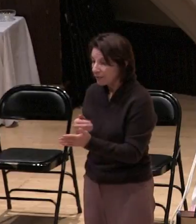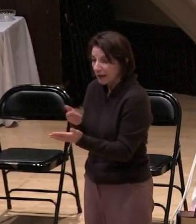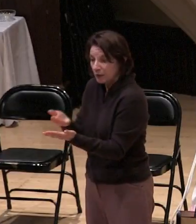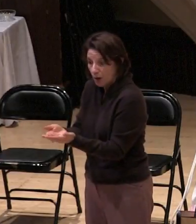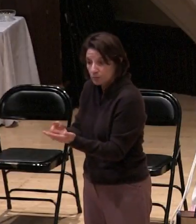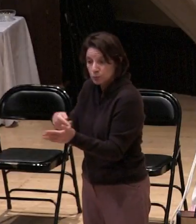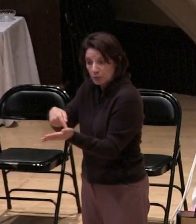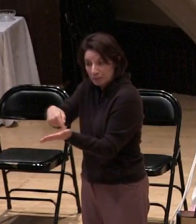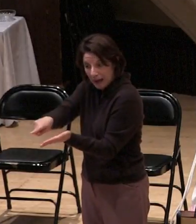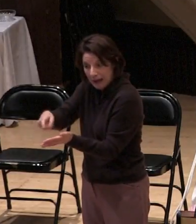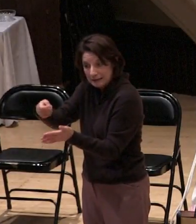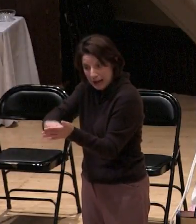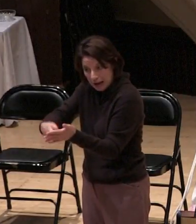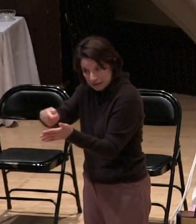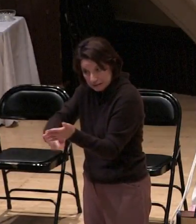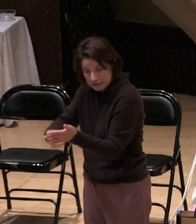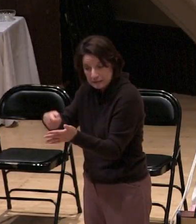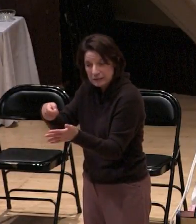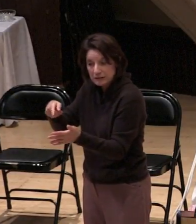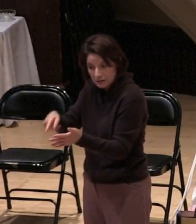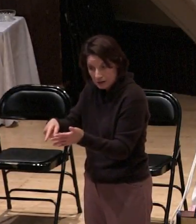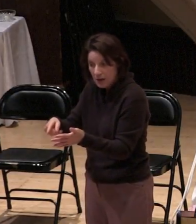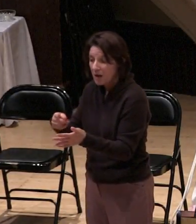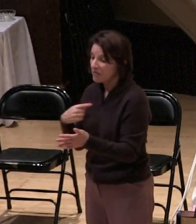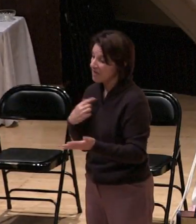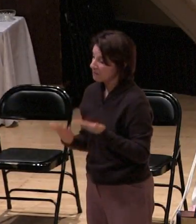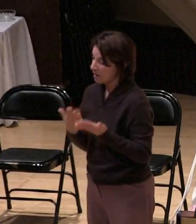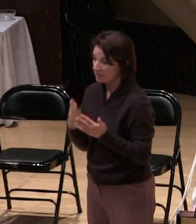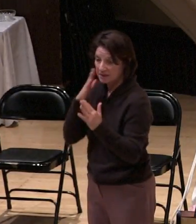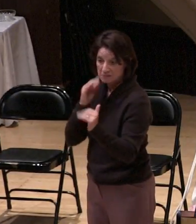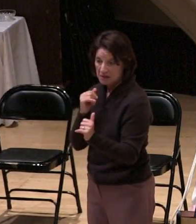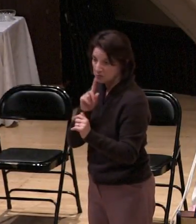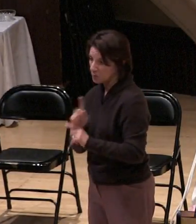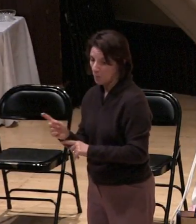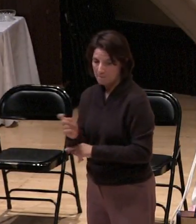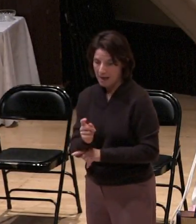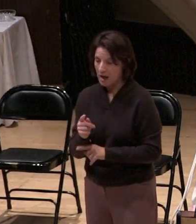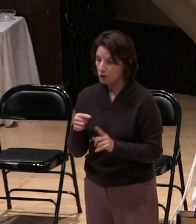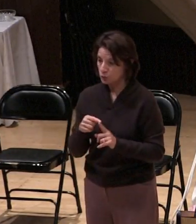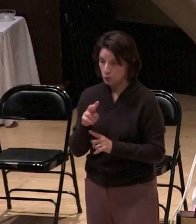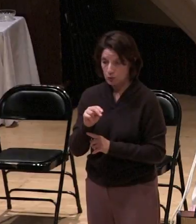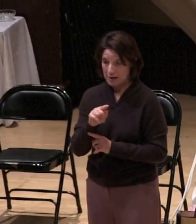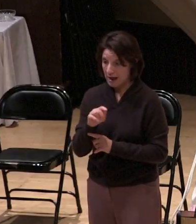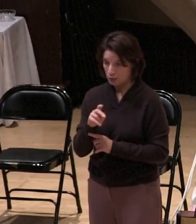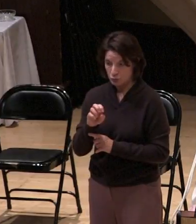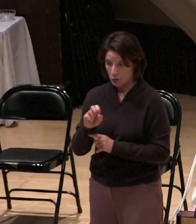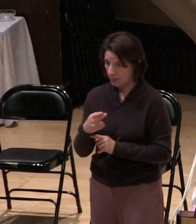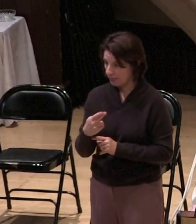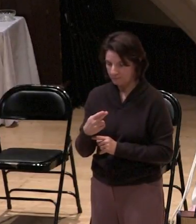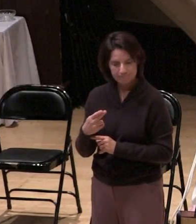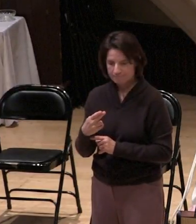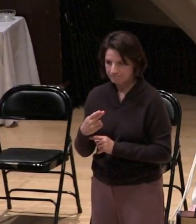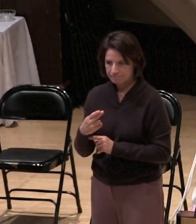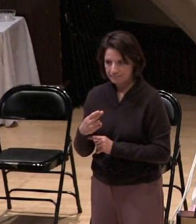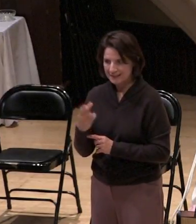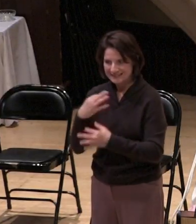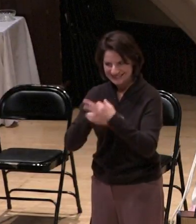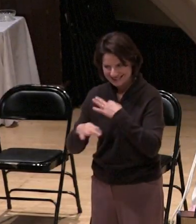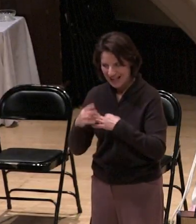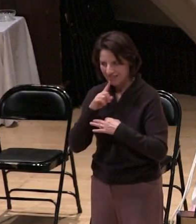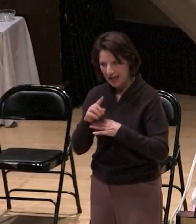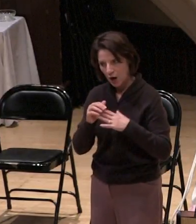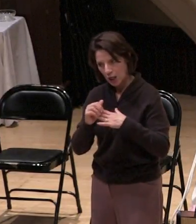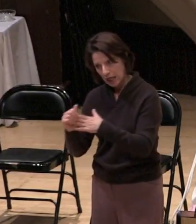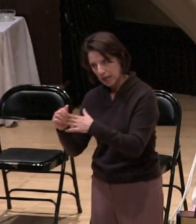probably fully expecting to turn around and go back to Nazareth, where they come from. But rather, they are led on as refugees